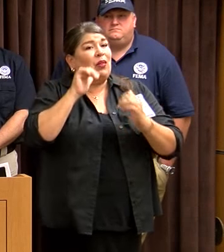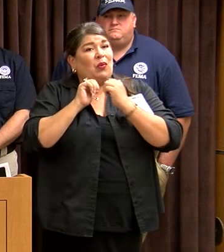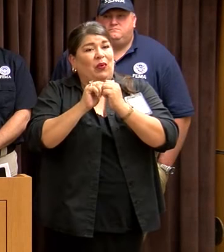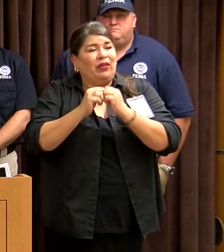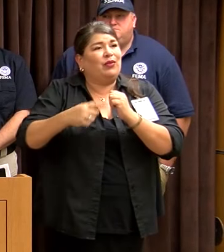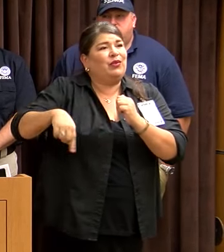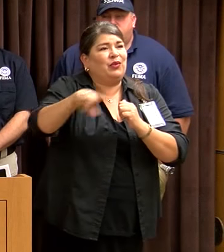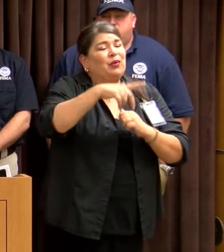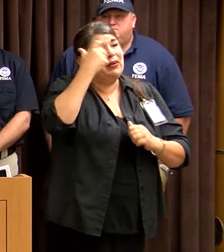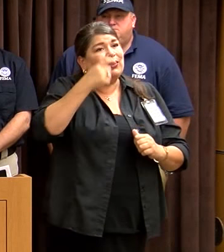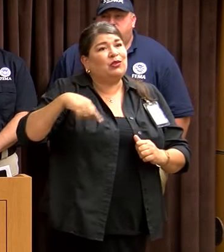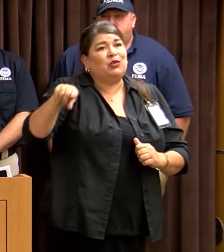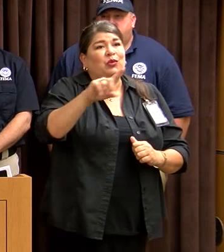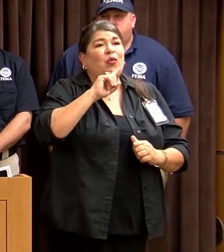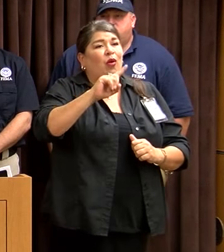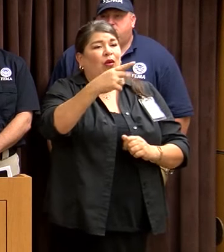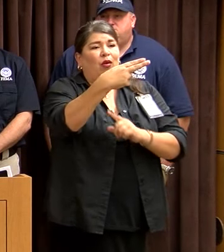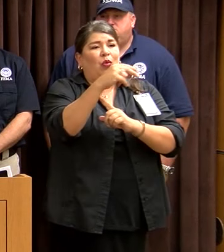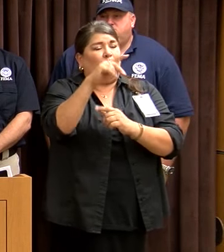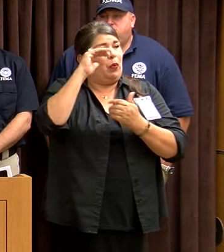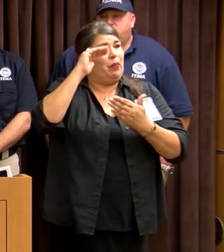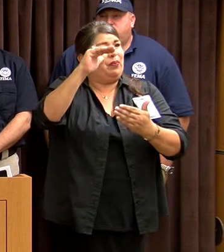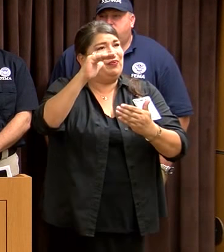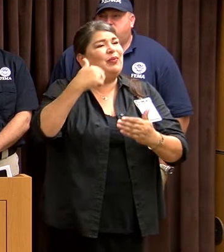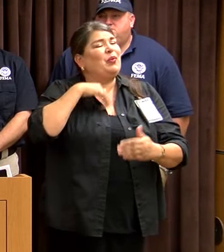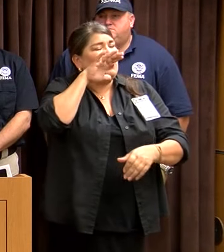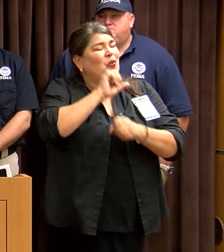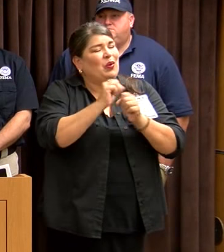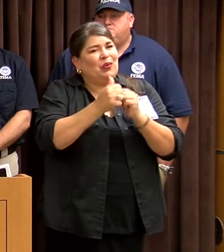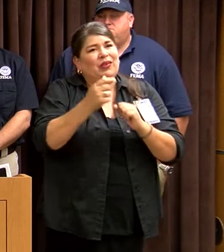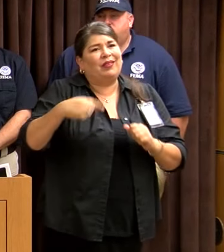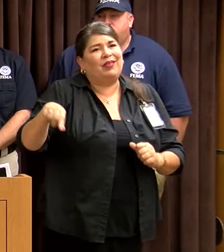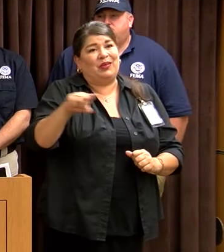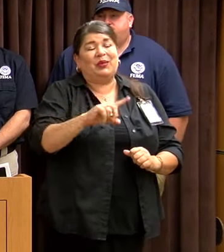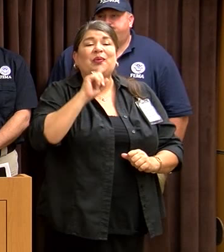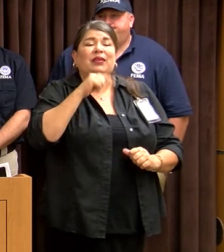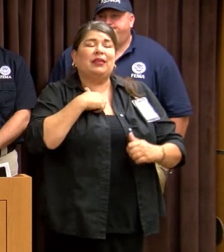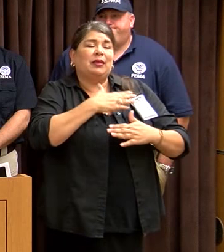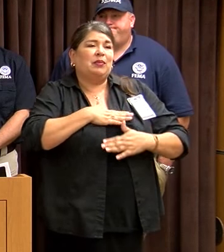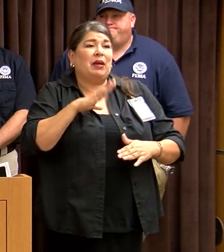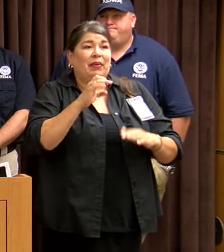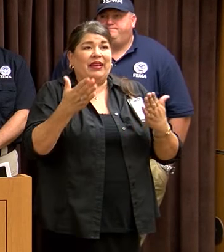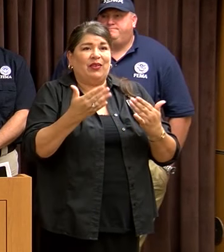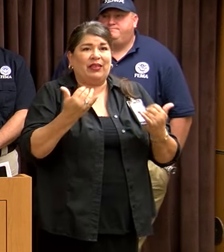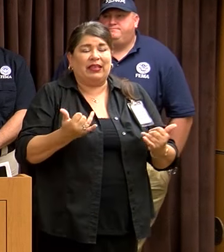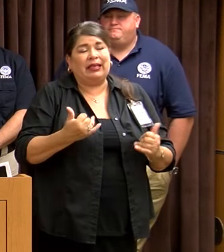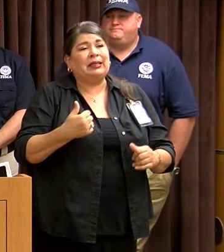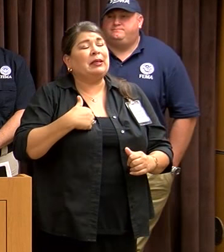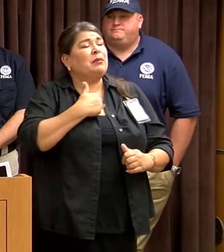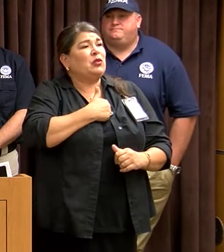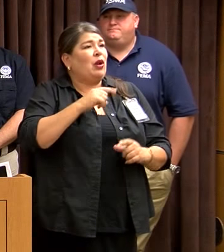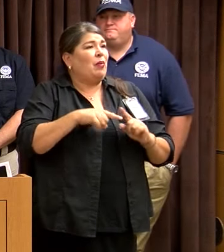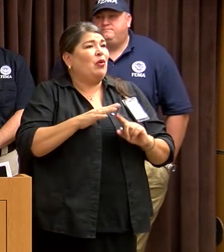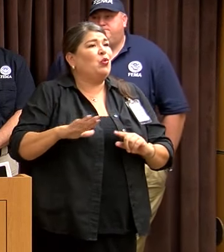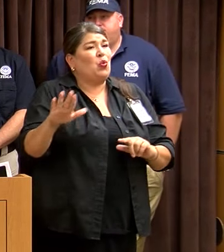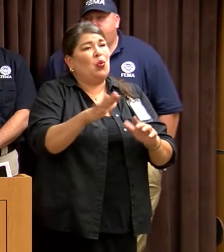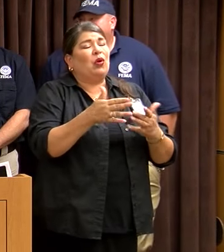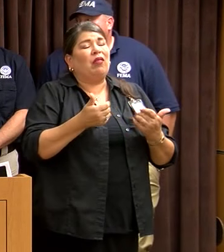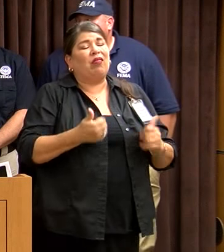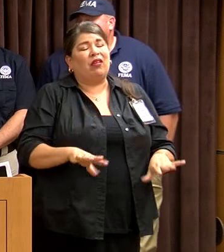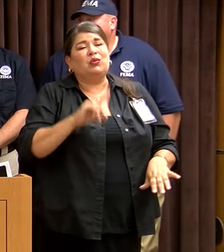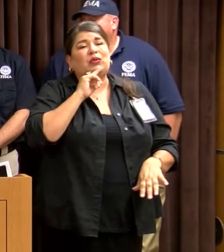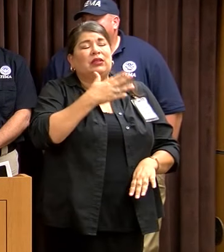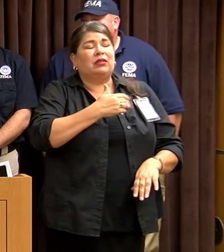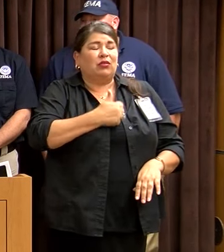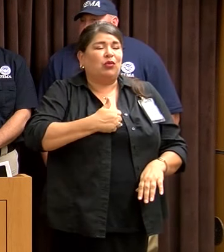you are hope. And so we will work with you. I really appreciate being here today. As sorry as I am for your loss, and I am very sorry,